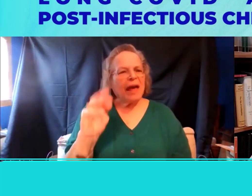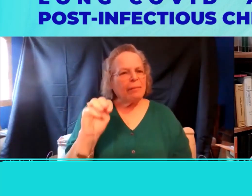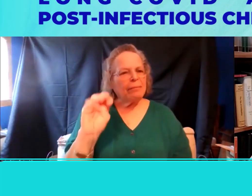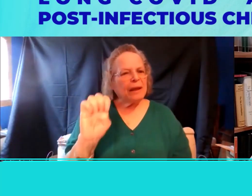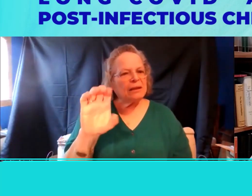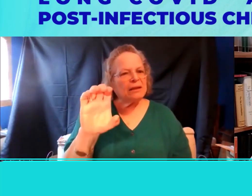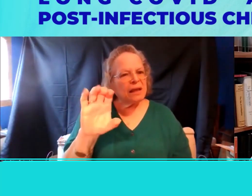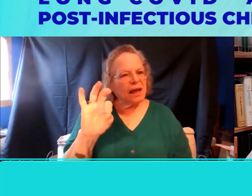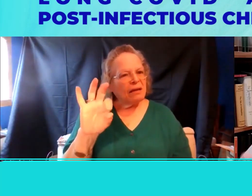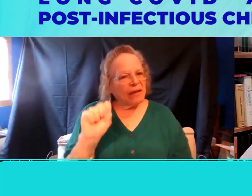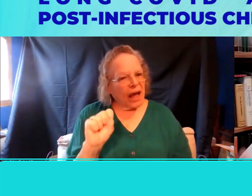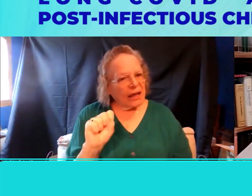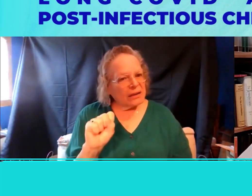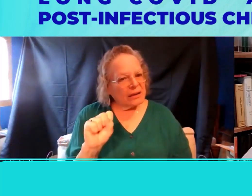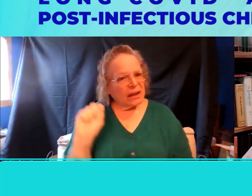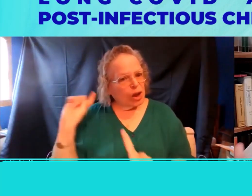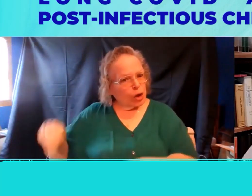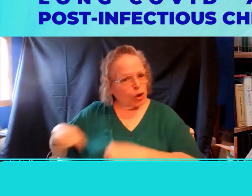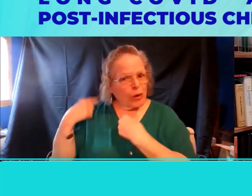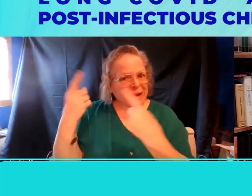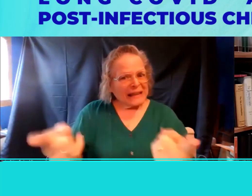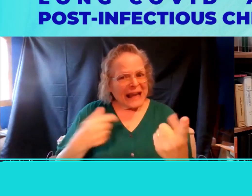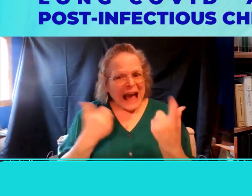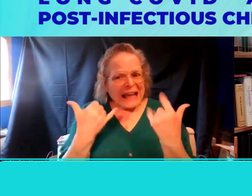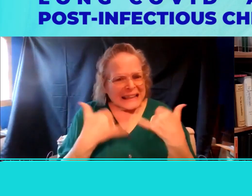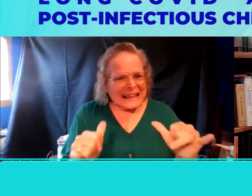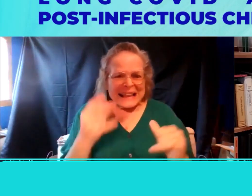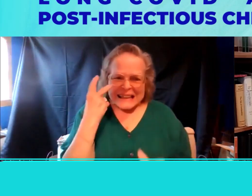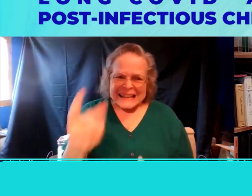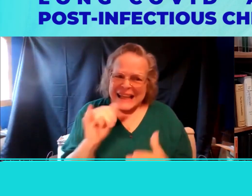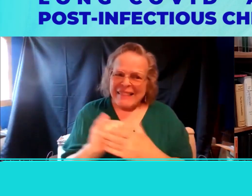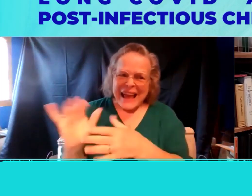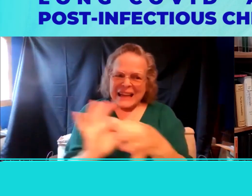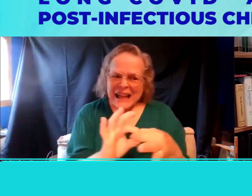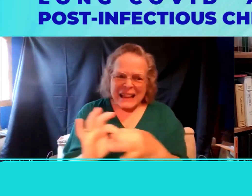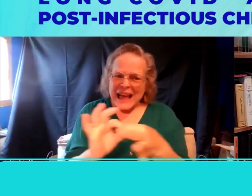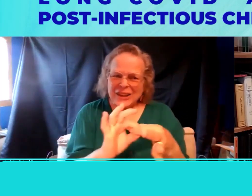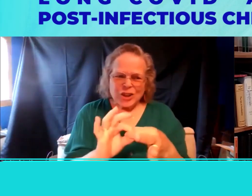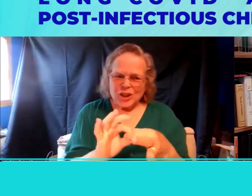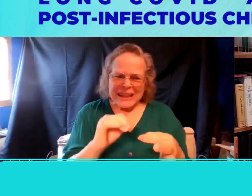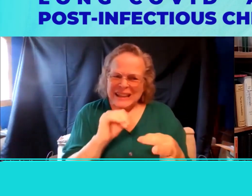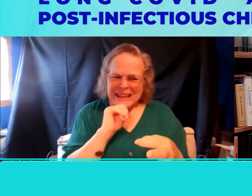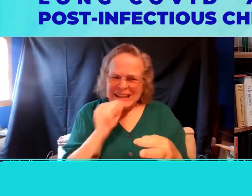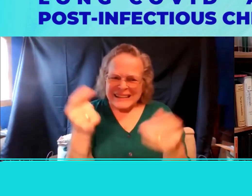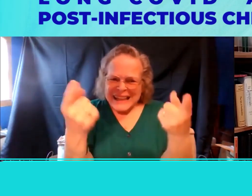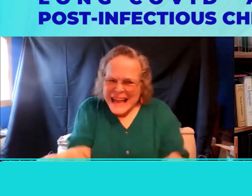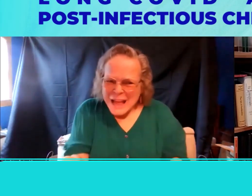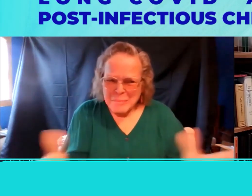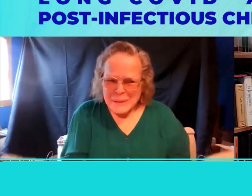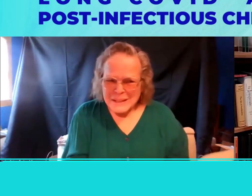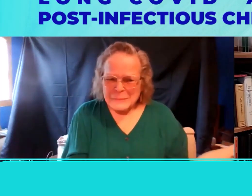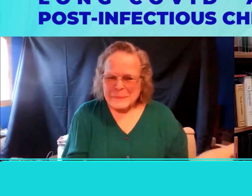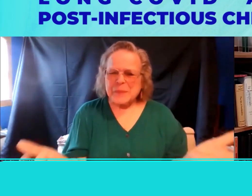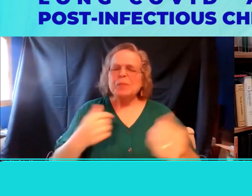exertion. I have regular bouts of brain fog, and I'm currently seeing a memory specialist to help with